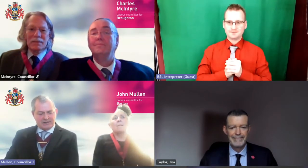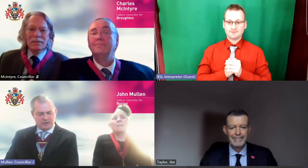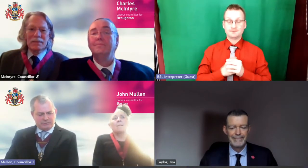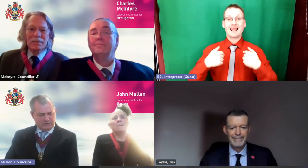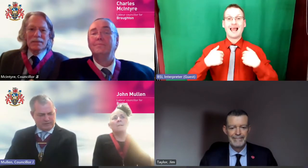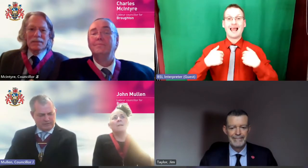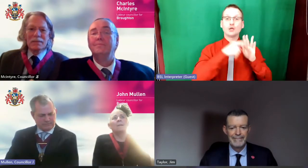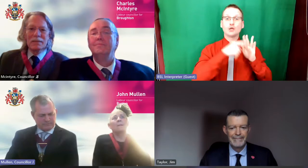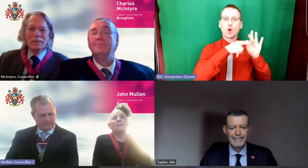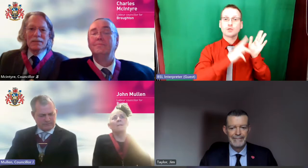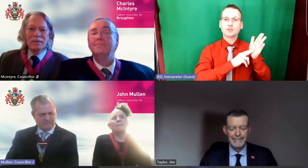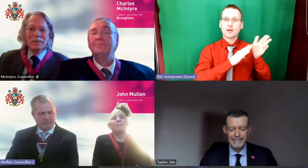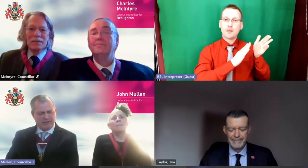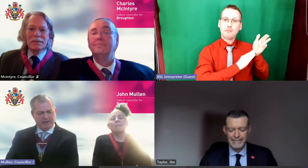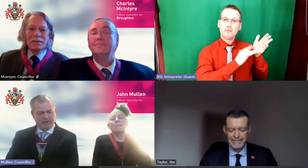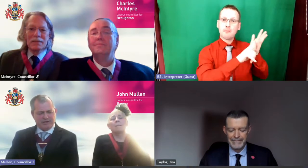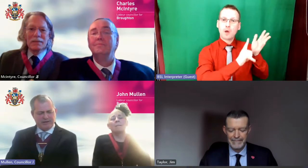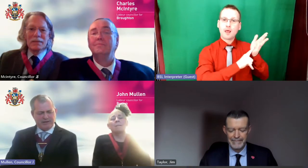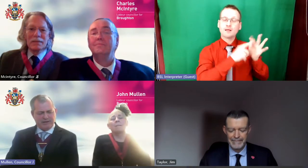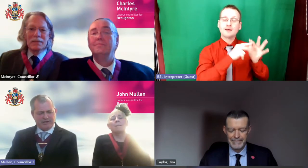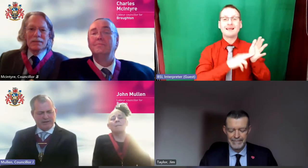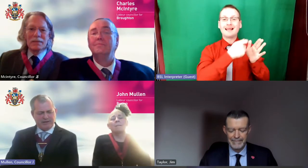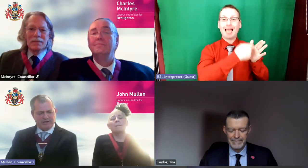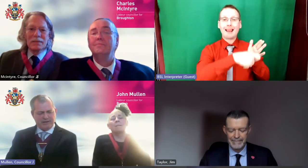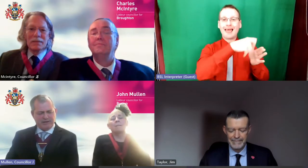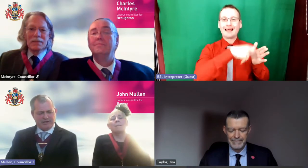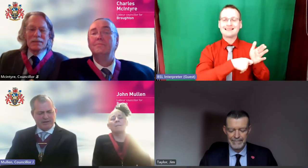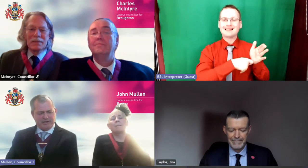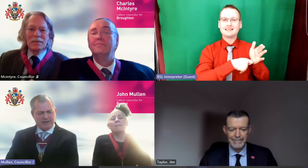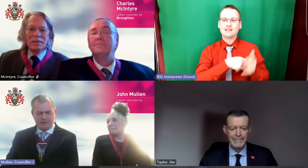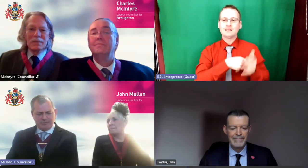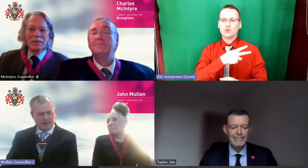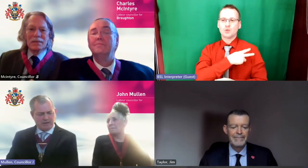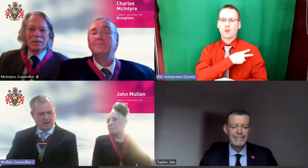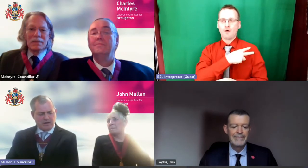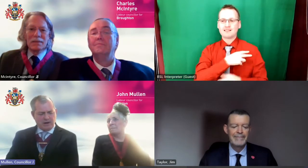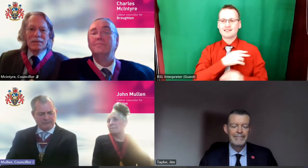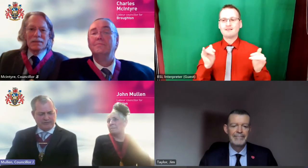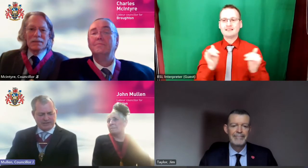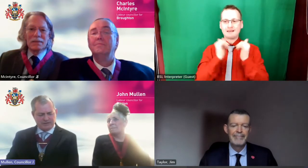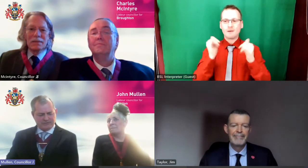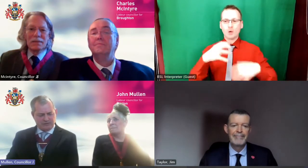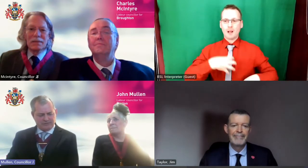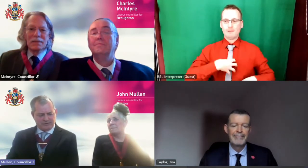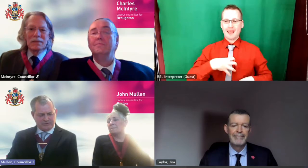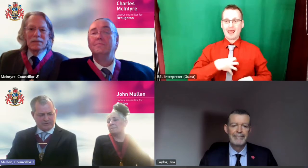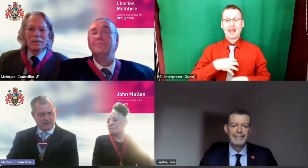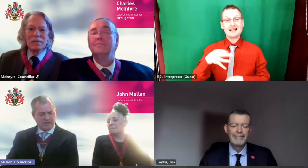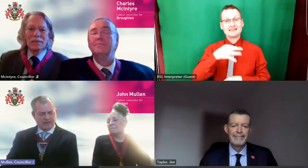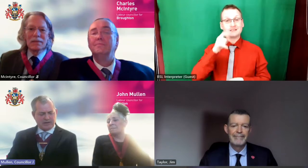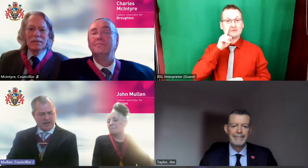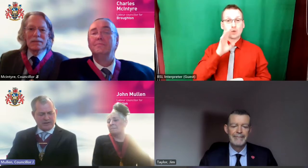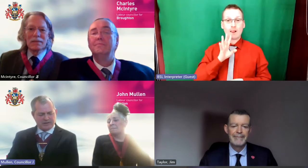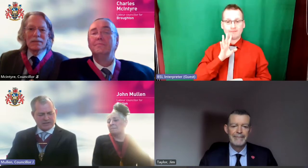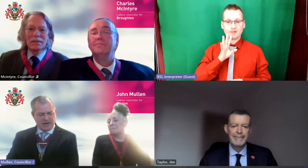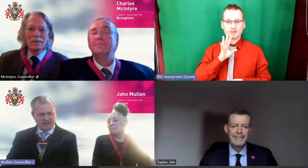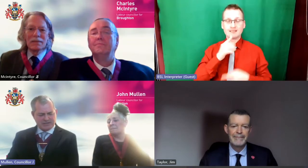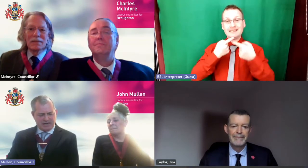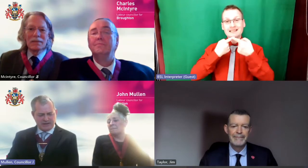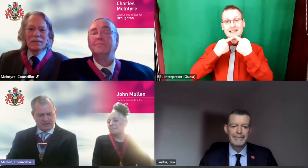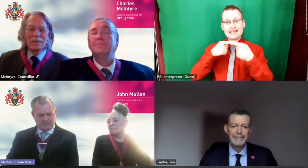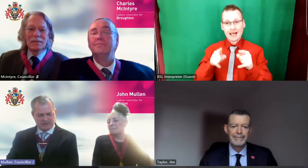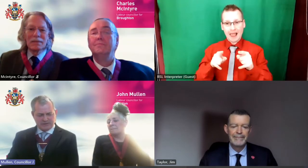I, John Mullen, having been elected to the office of Ceremonial Mayor of the City of Salford, declare